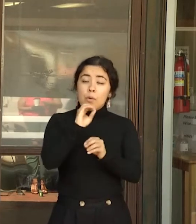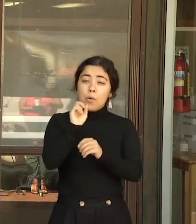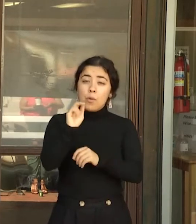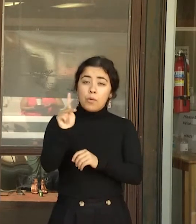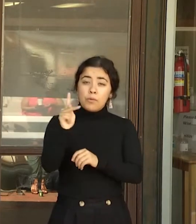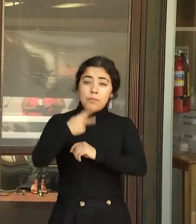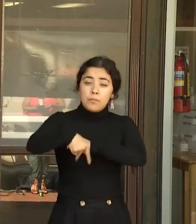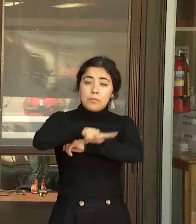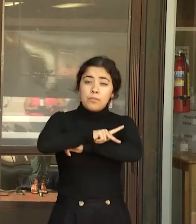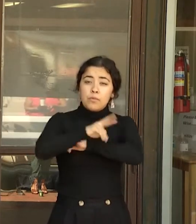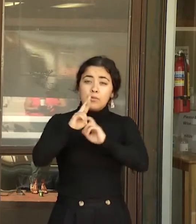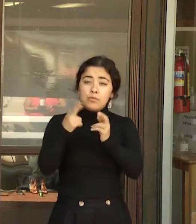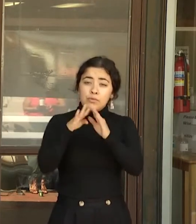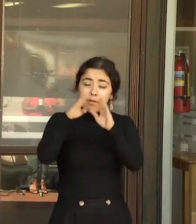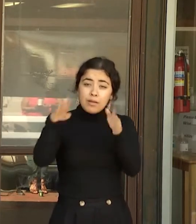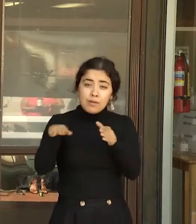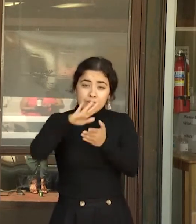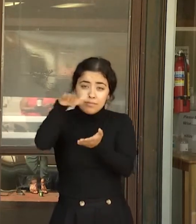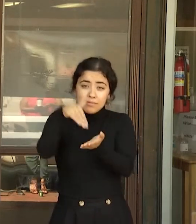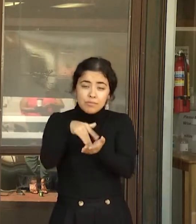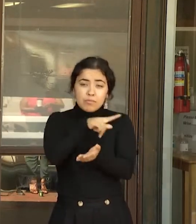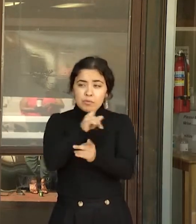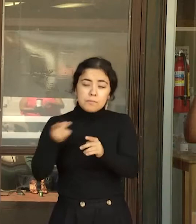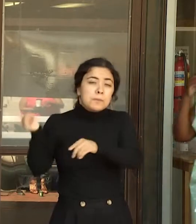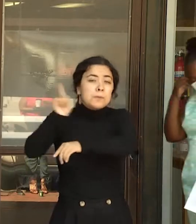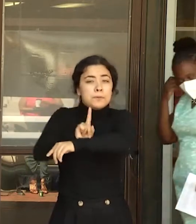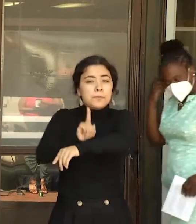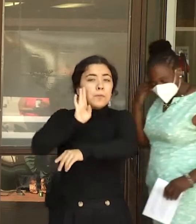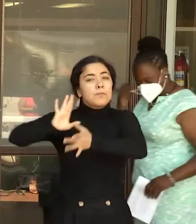is our host today, to say a few words. Athena?